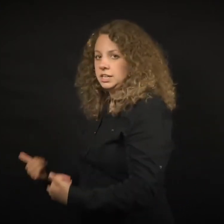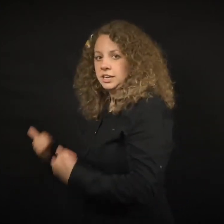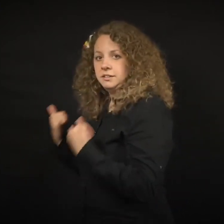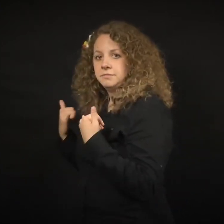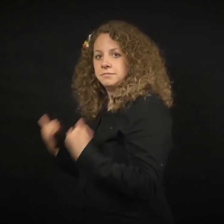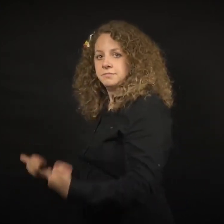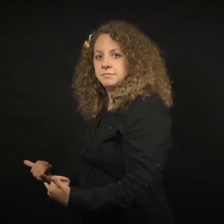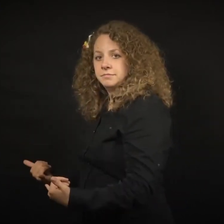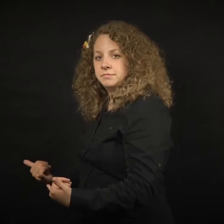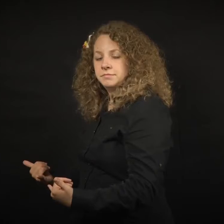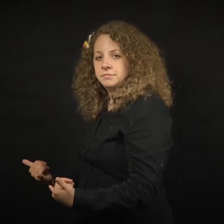Today.